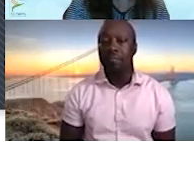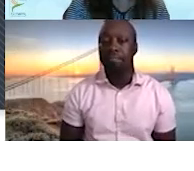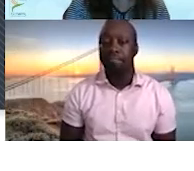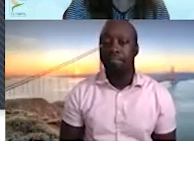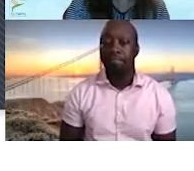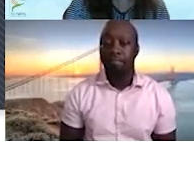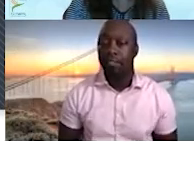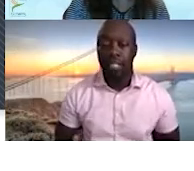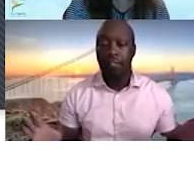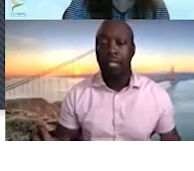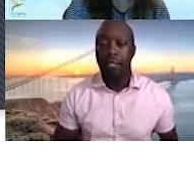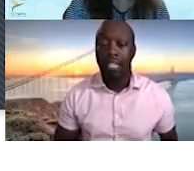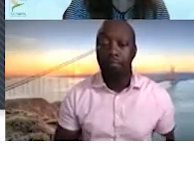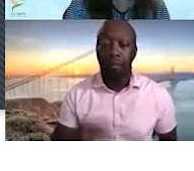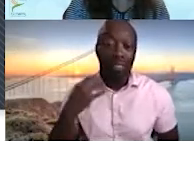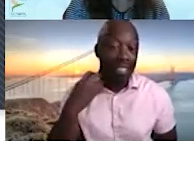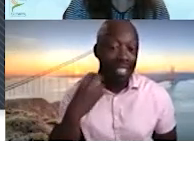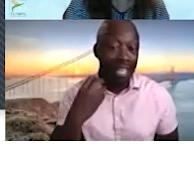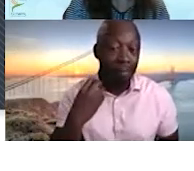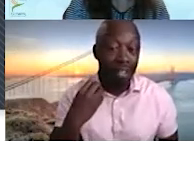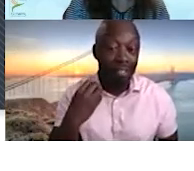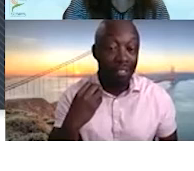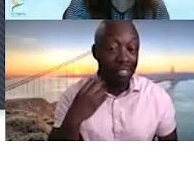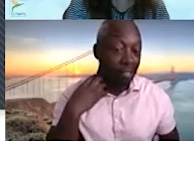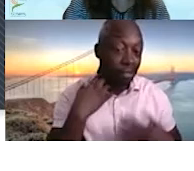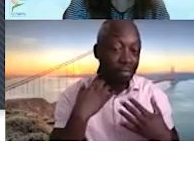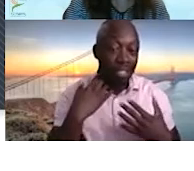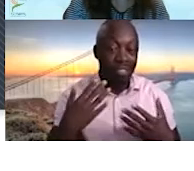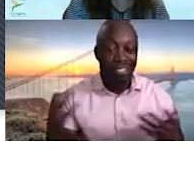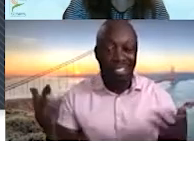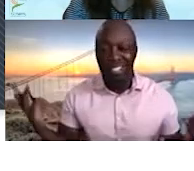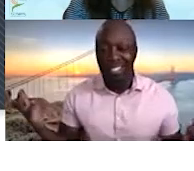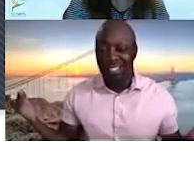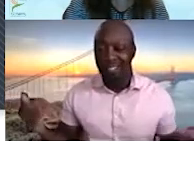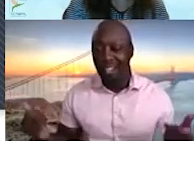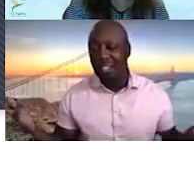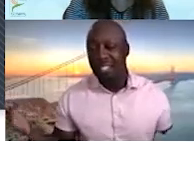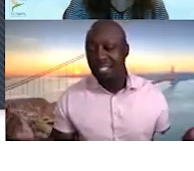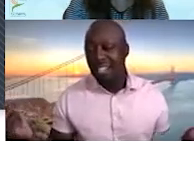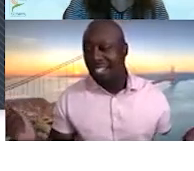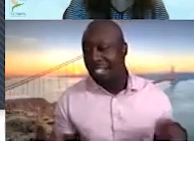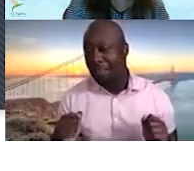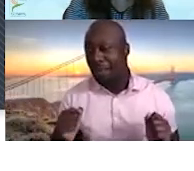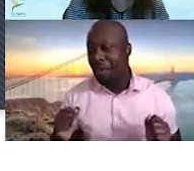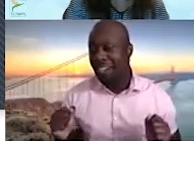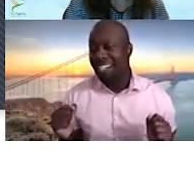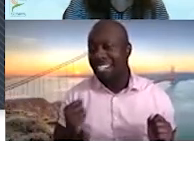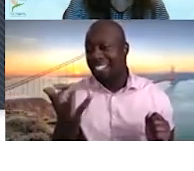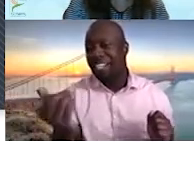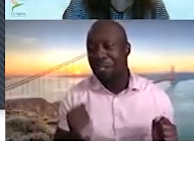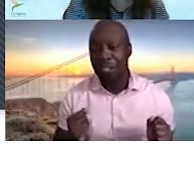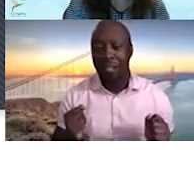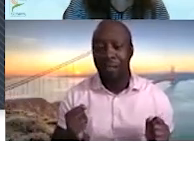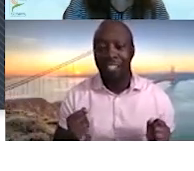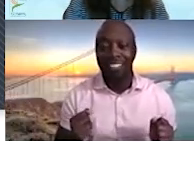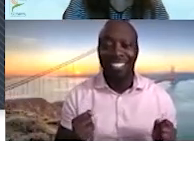immediately. Ready for baby sign. But once they get that box, that voice box, I don't need to sign anymore. I can